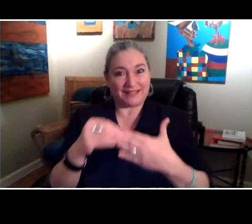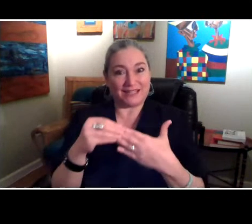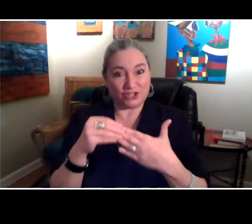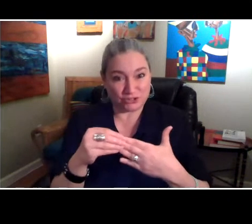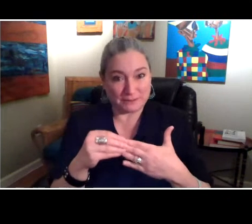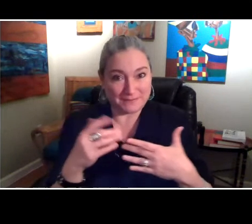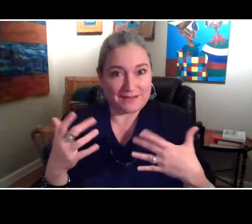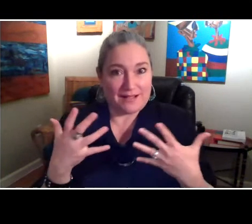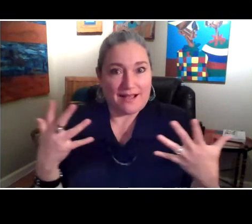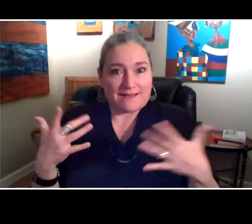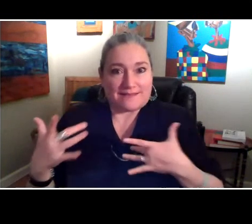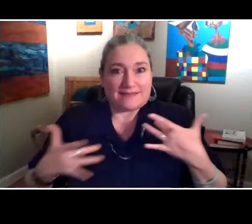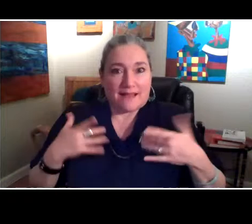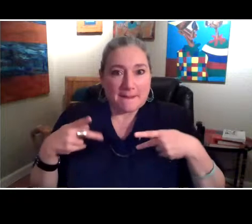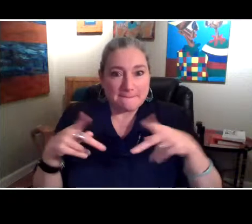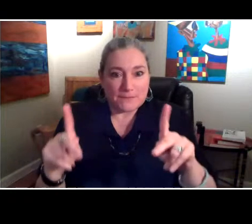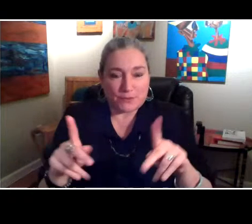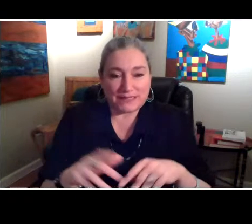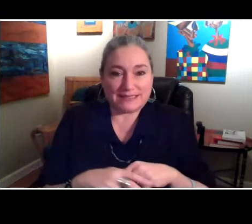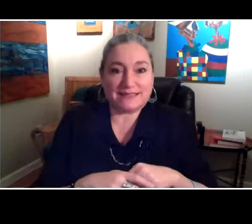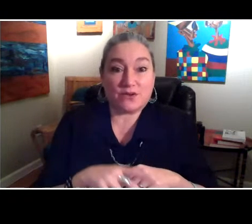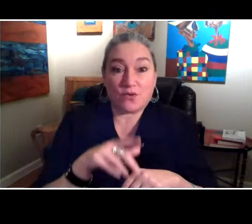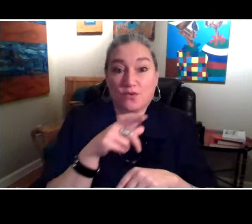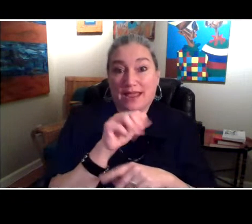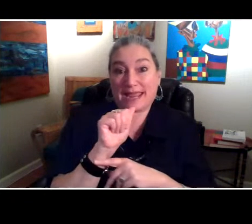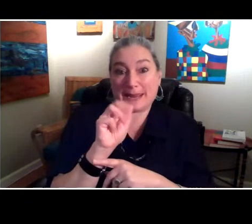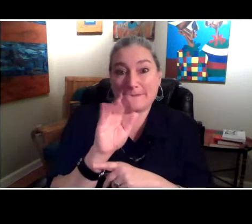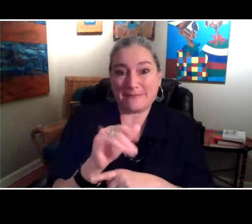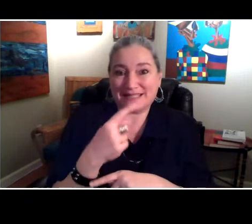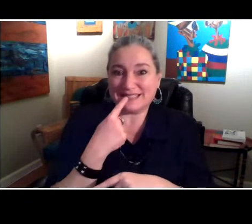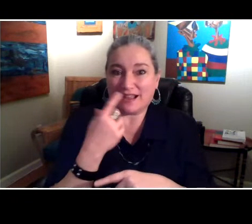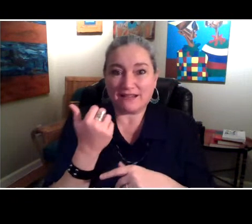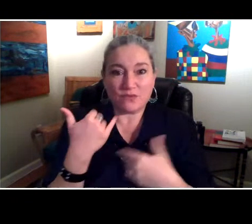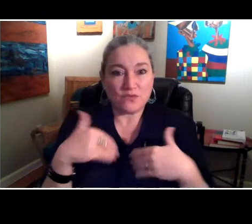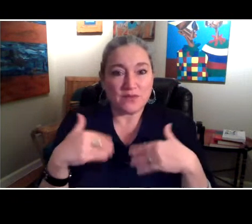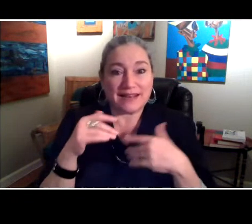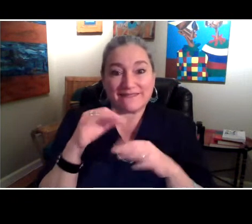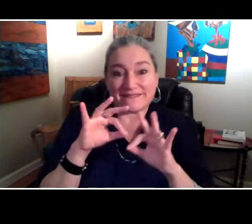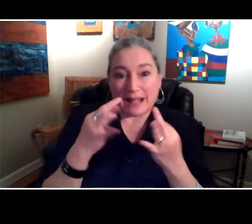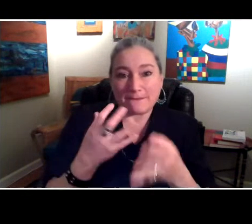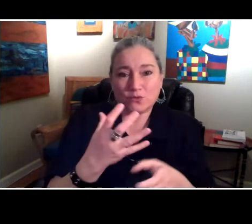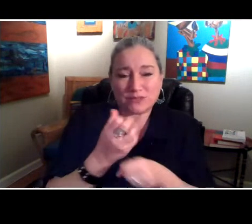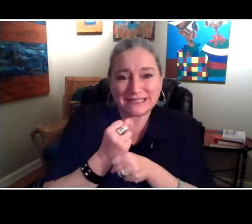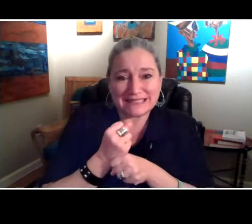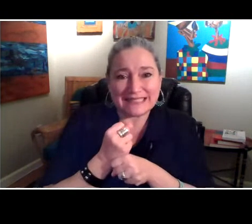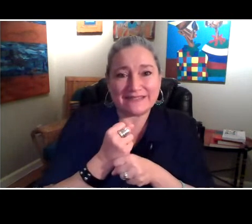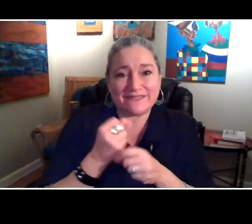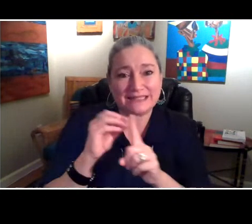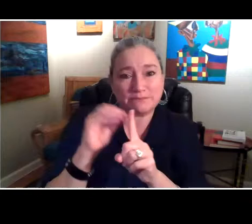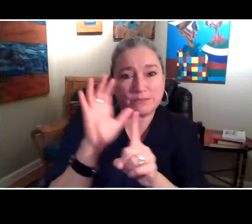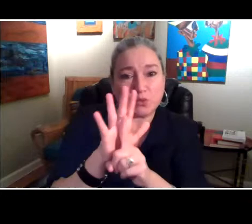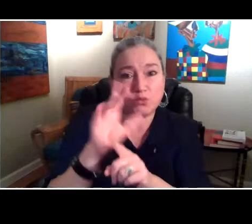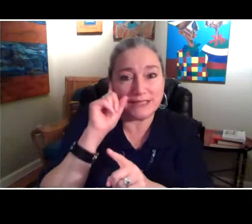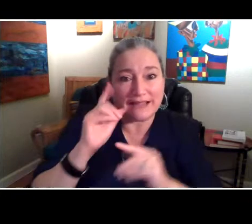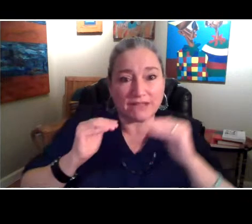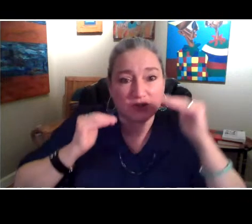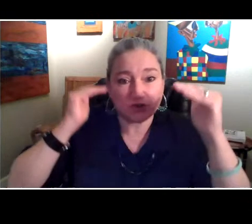a movement for change that's moving us forward with deaf leadership. And there's a lot of exciting